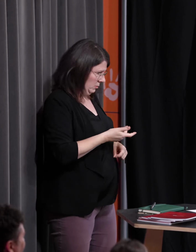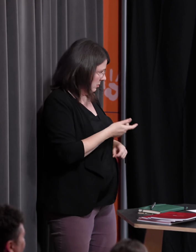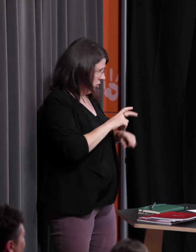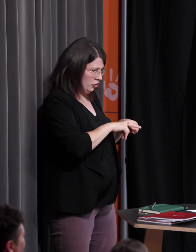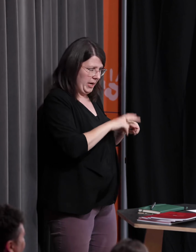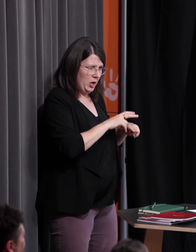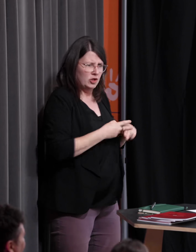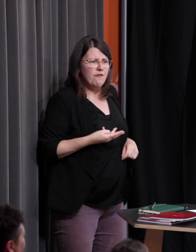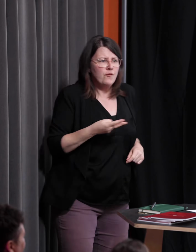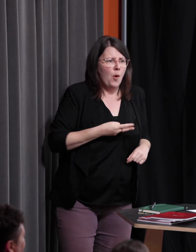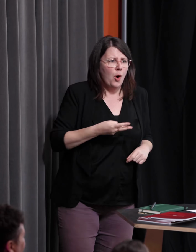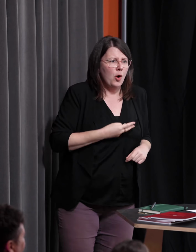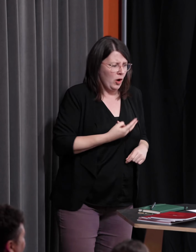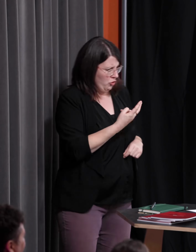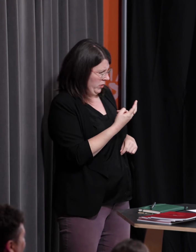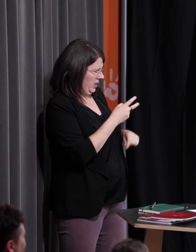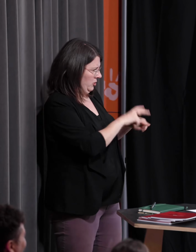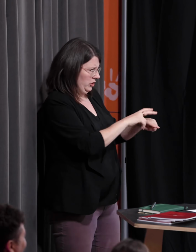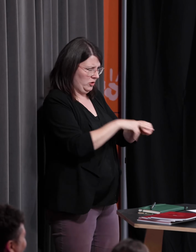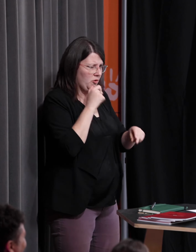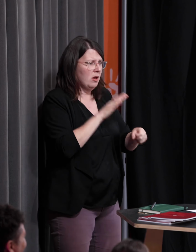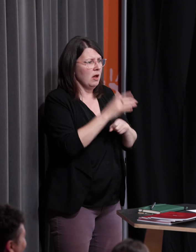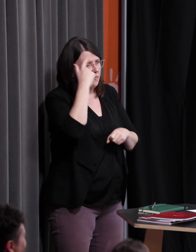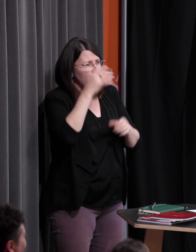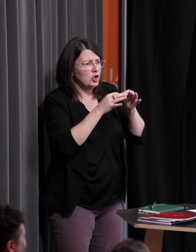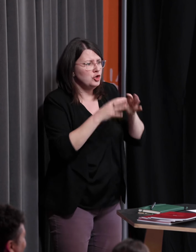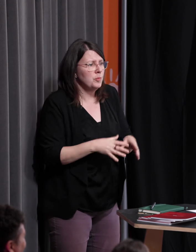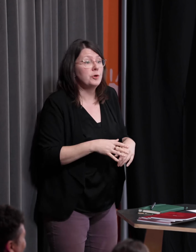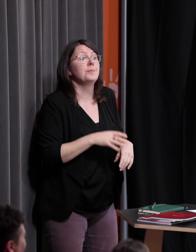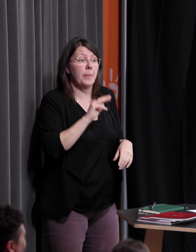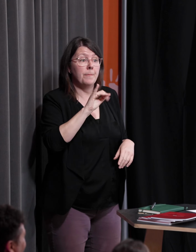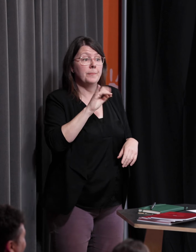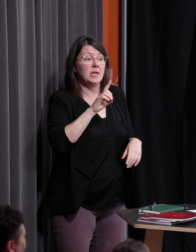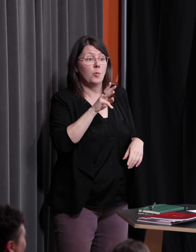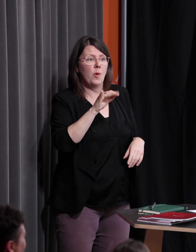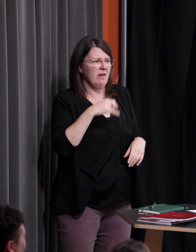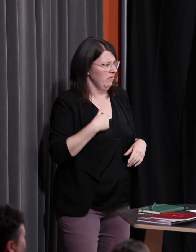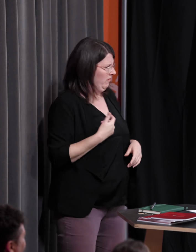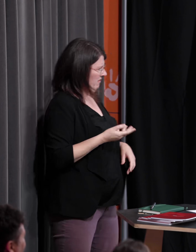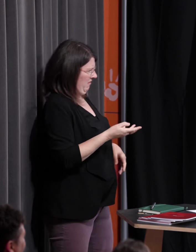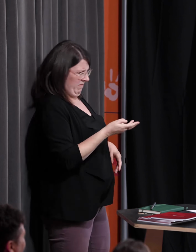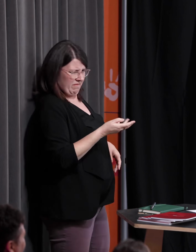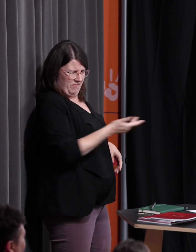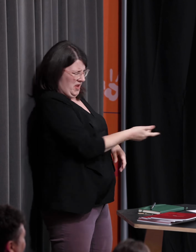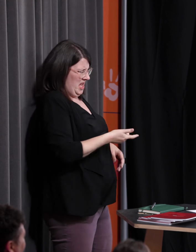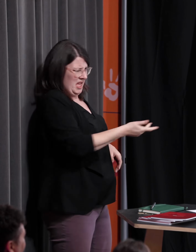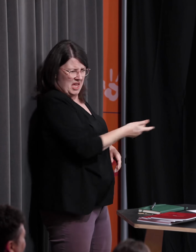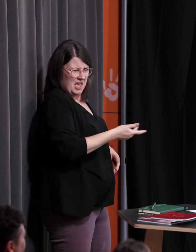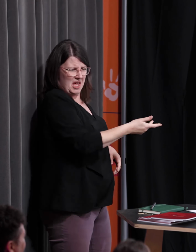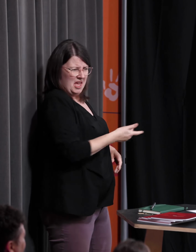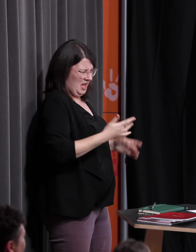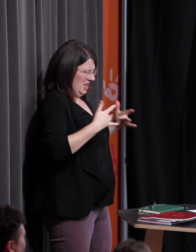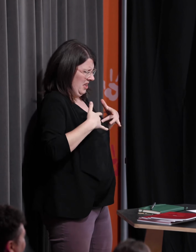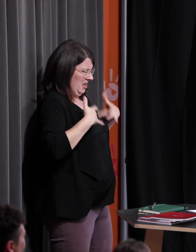at us and says, what is going on here? Took one look at the interpreter, grabbed her by the elbow,